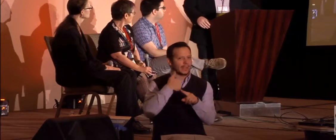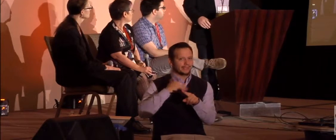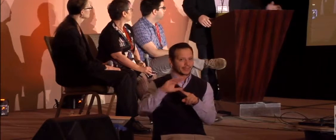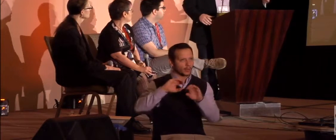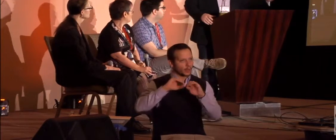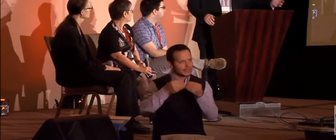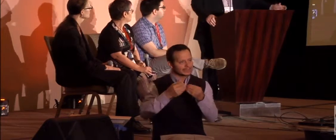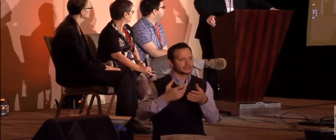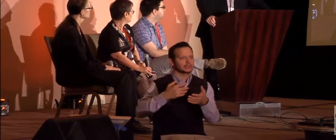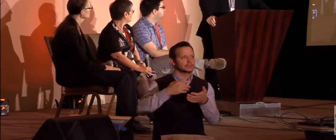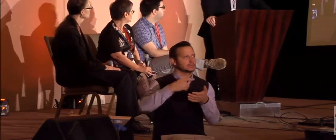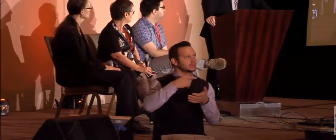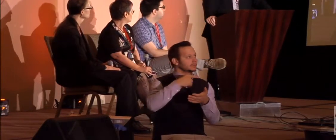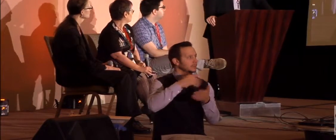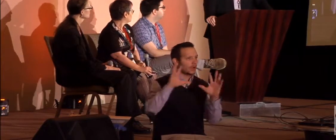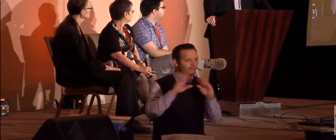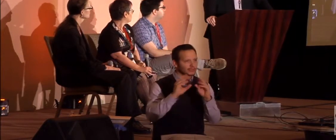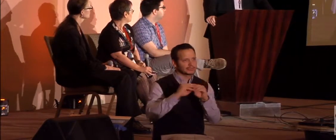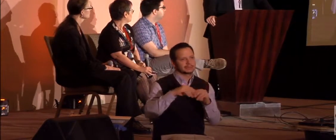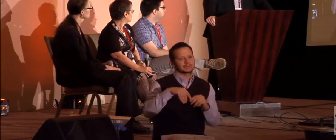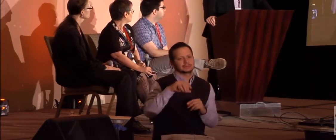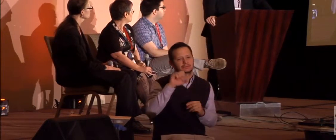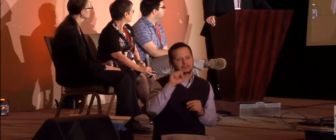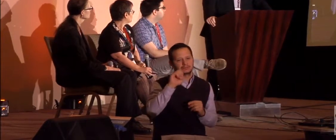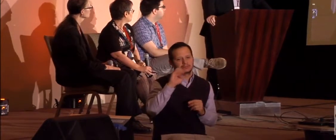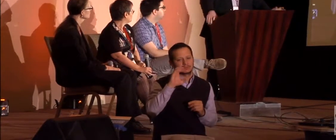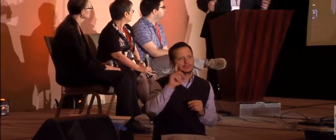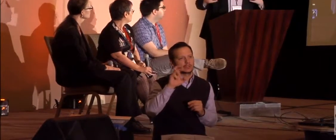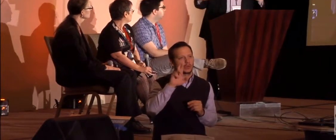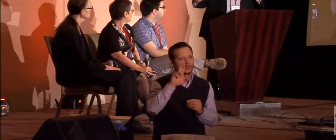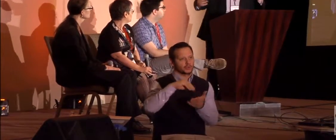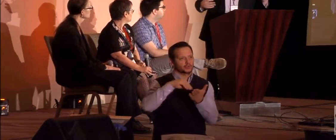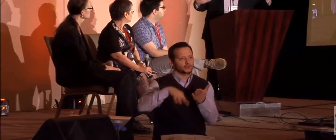secular student groups, and so on and so forth.